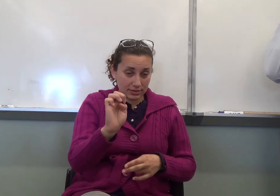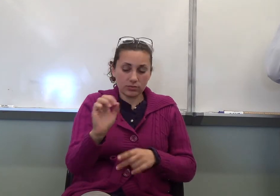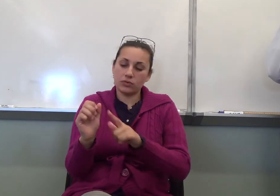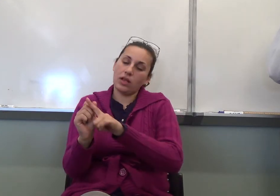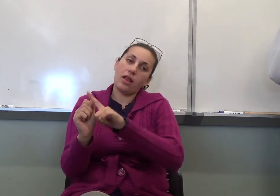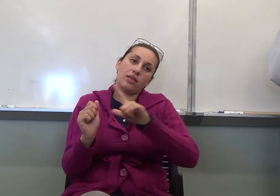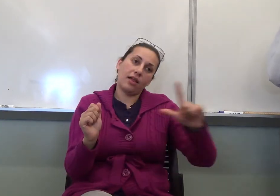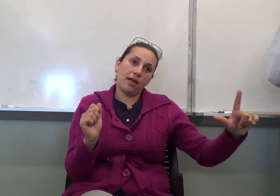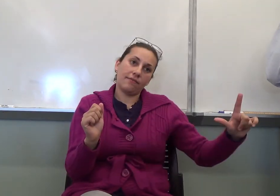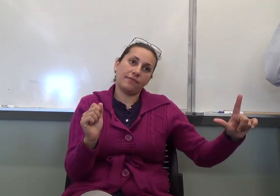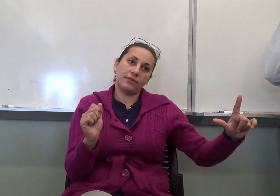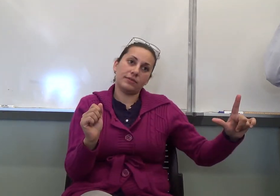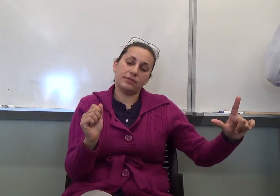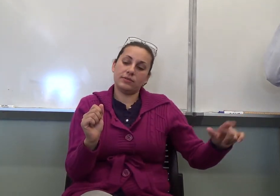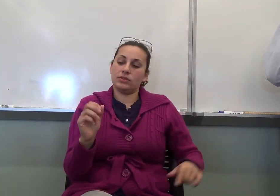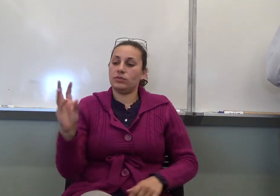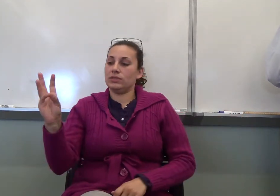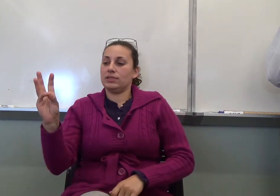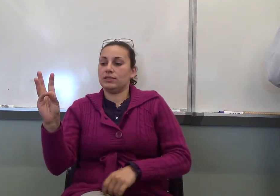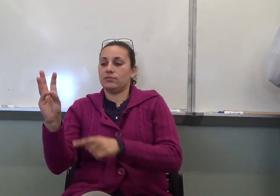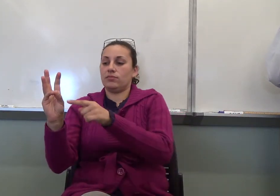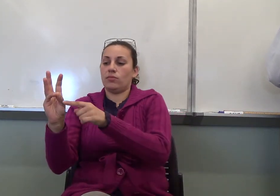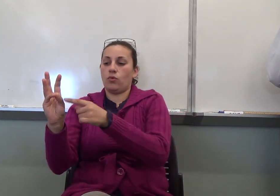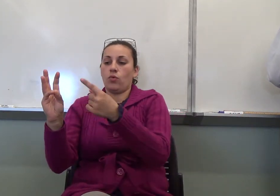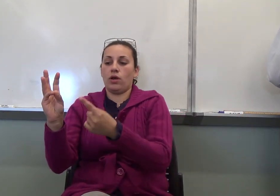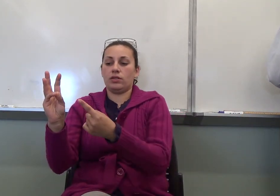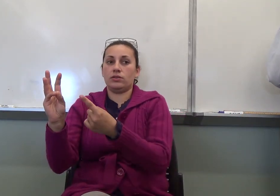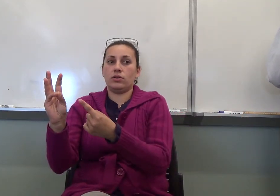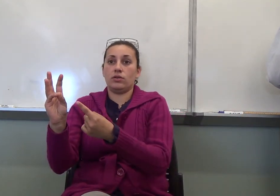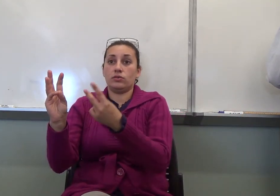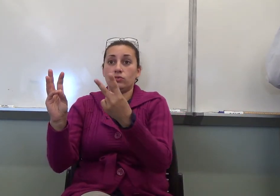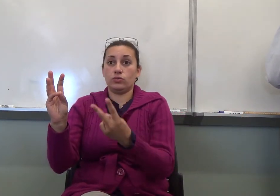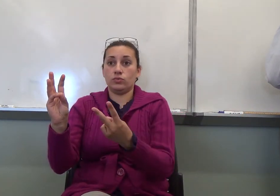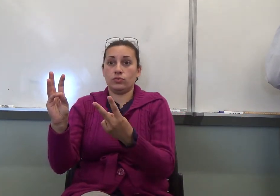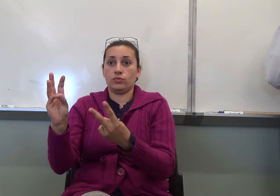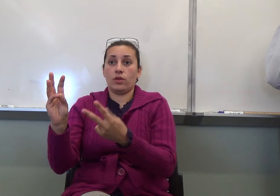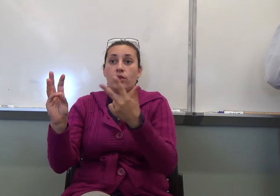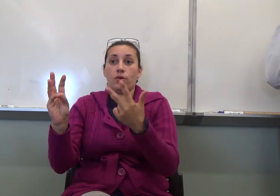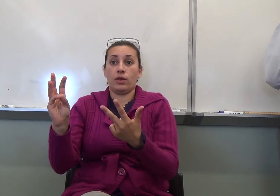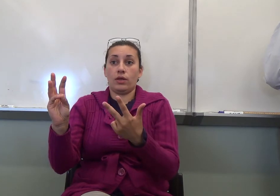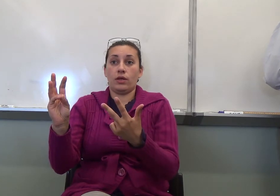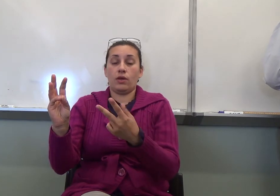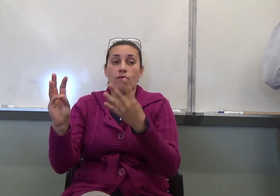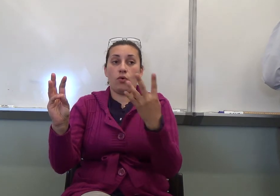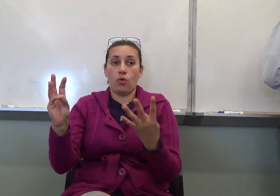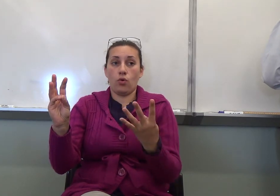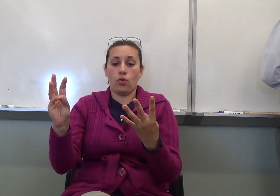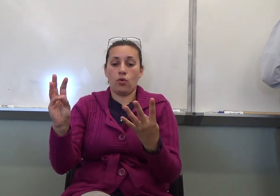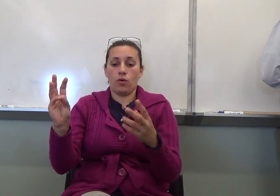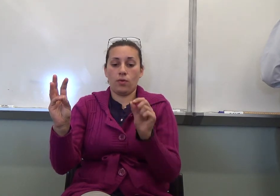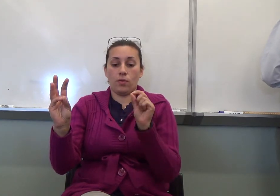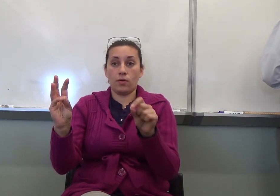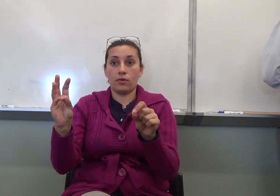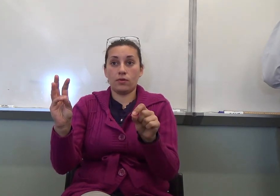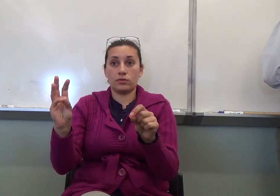decrease it by 4. Here it goes. 1, 2, 3, 4. So we come up